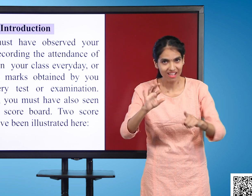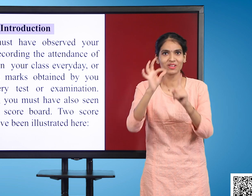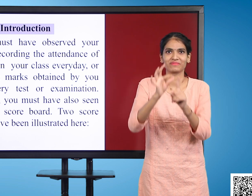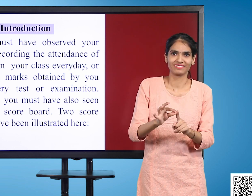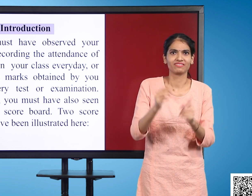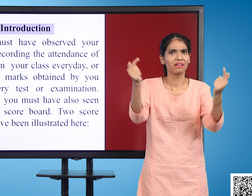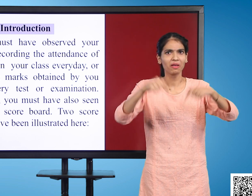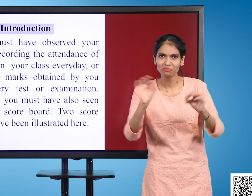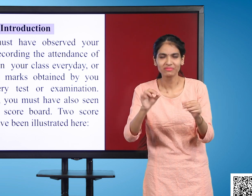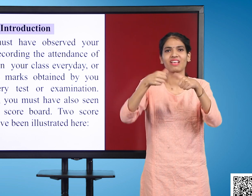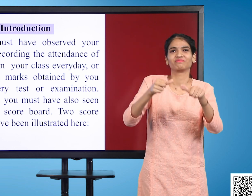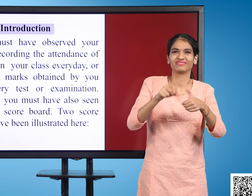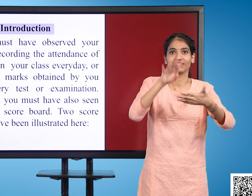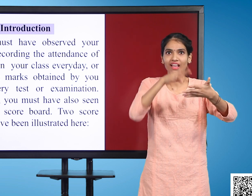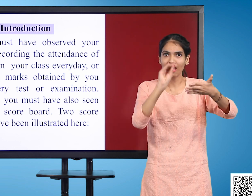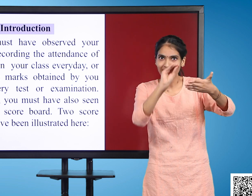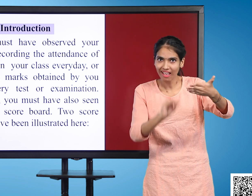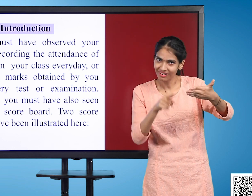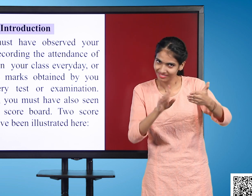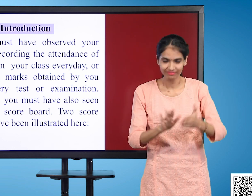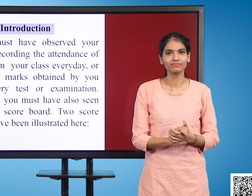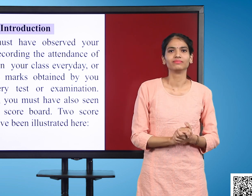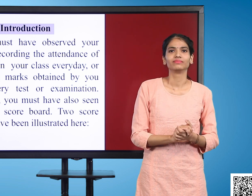obtained by you after every test or examination.